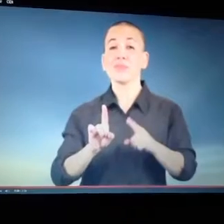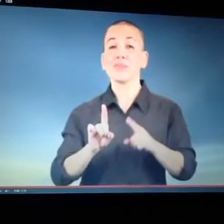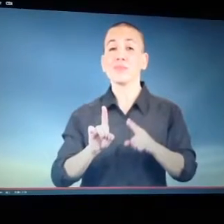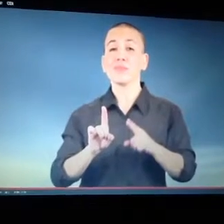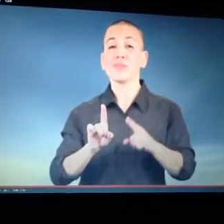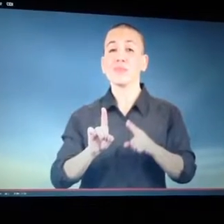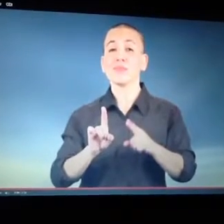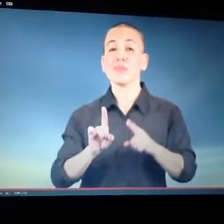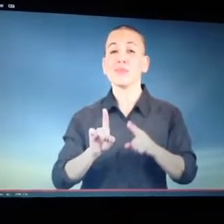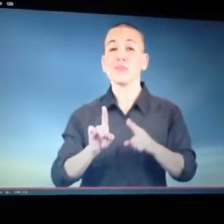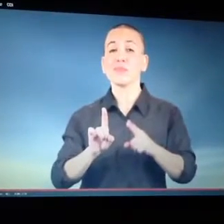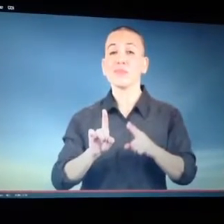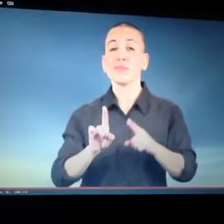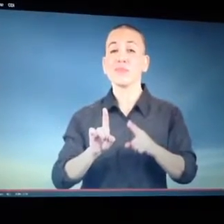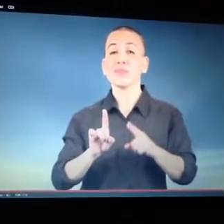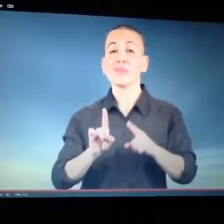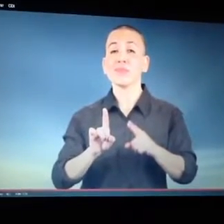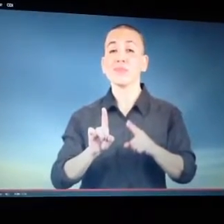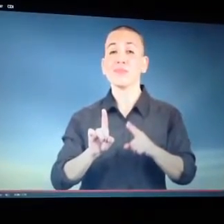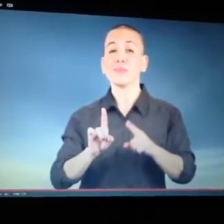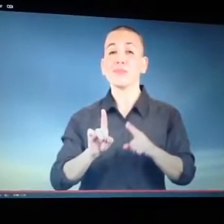So the four of them kind of work together.